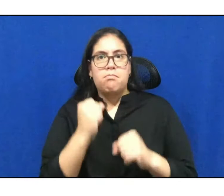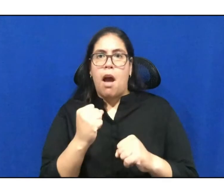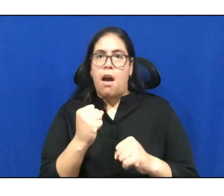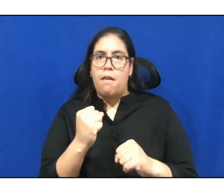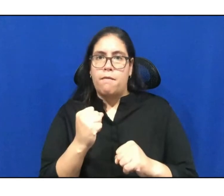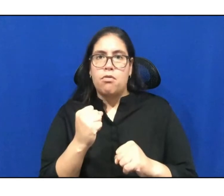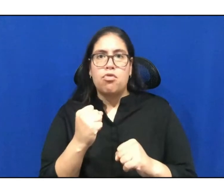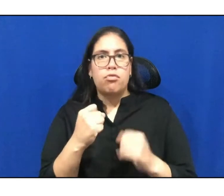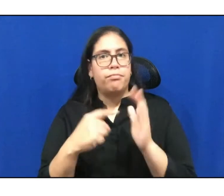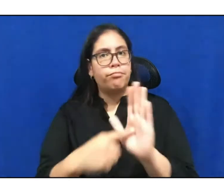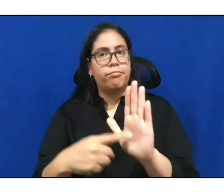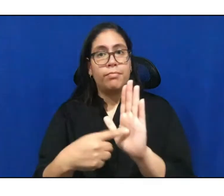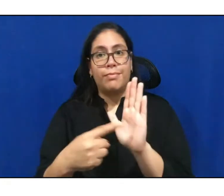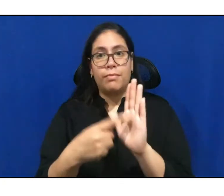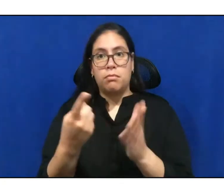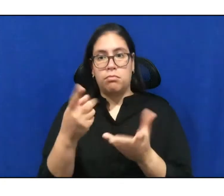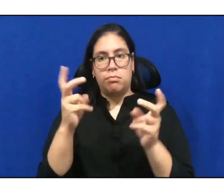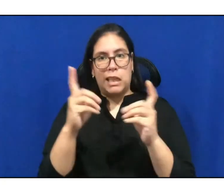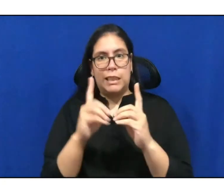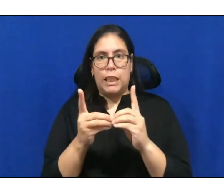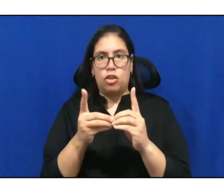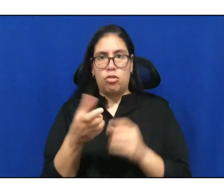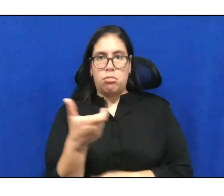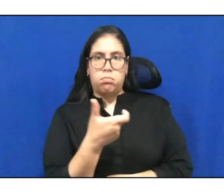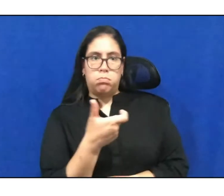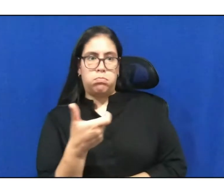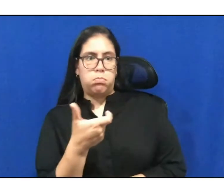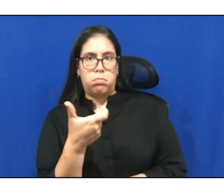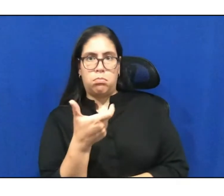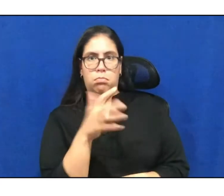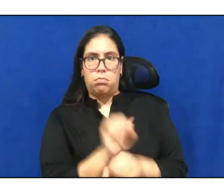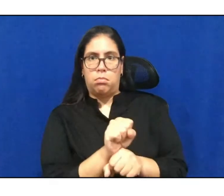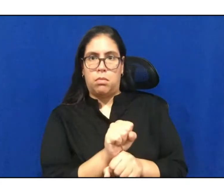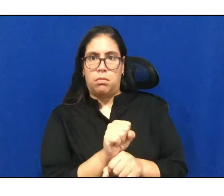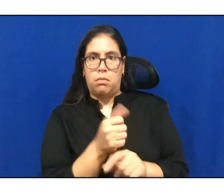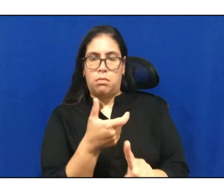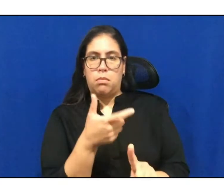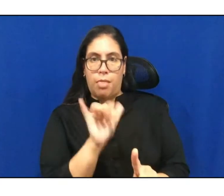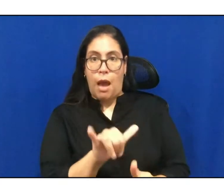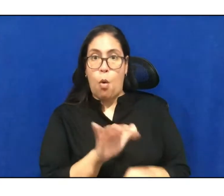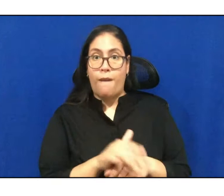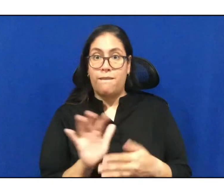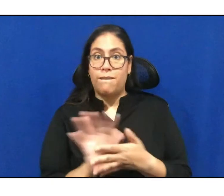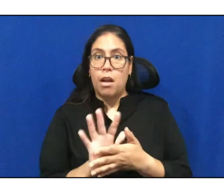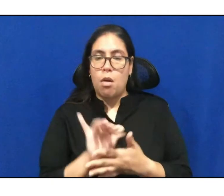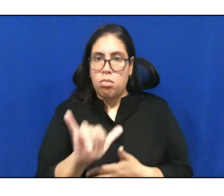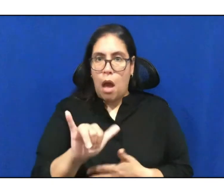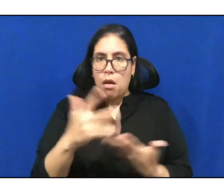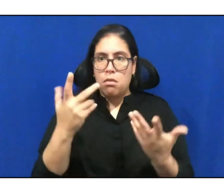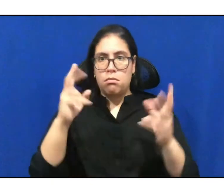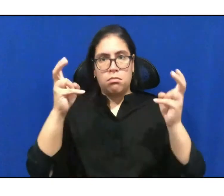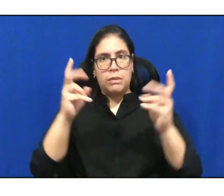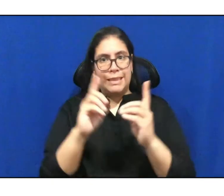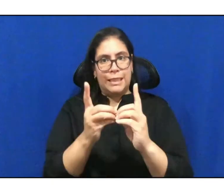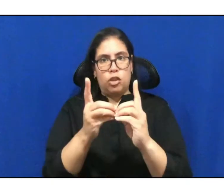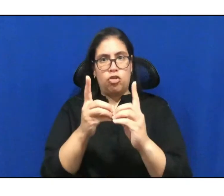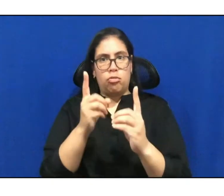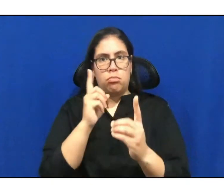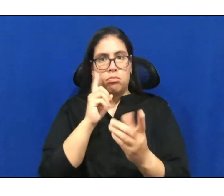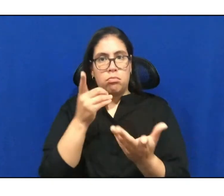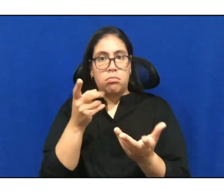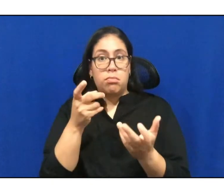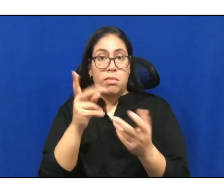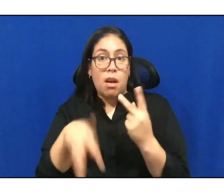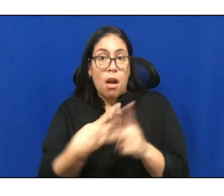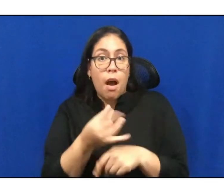that this digital witnessing is so important. It is the version of showing the casket in some cases,